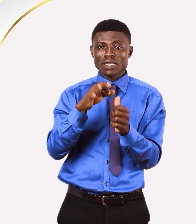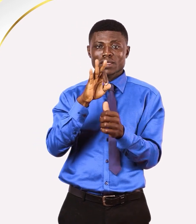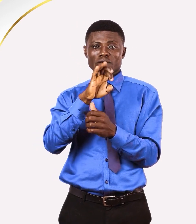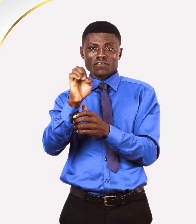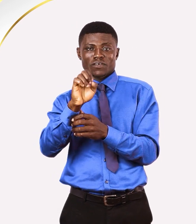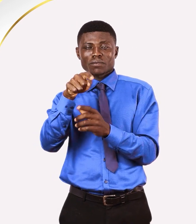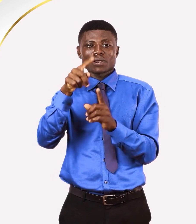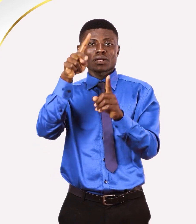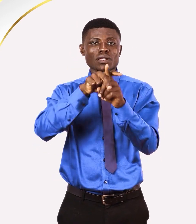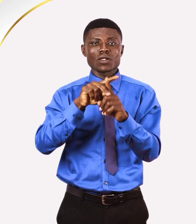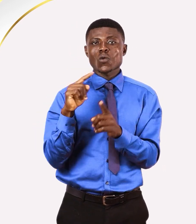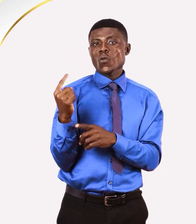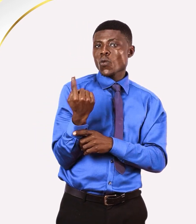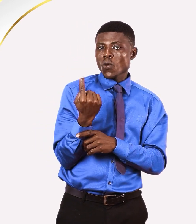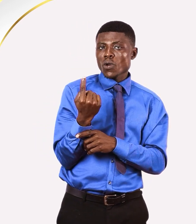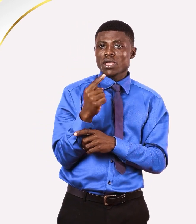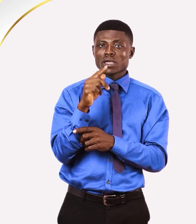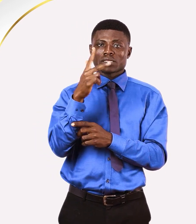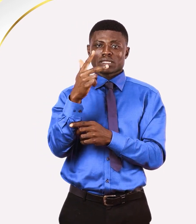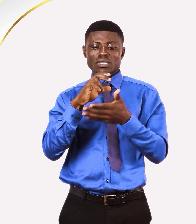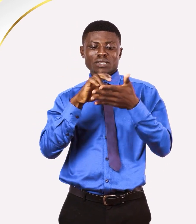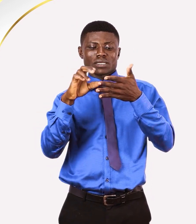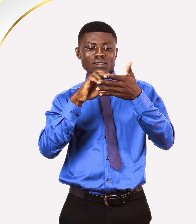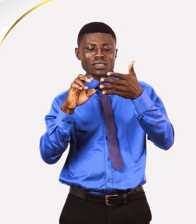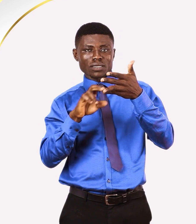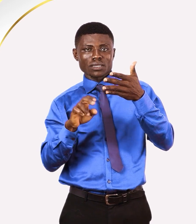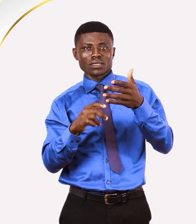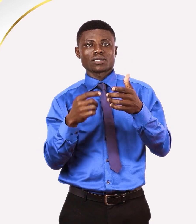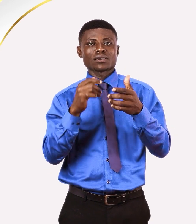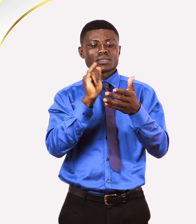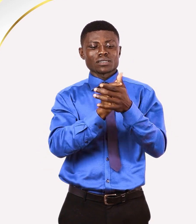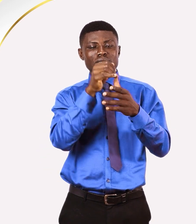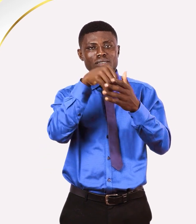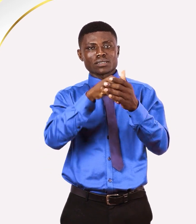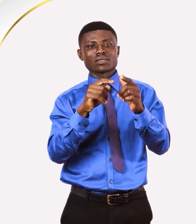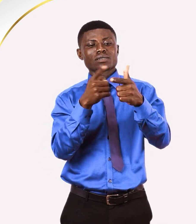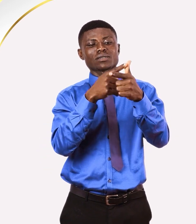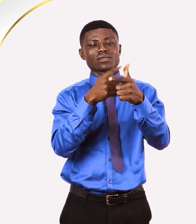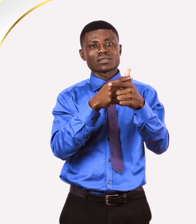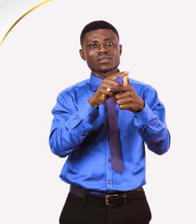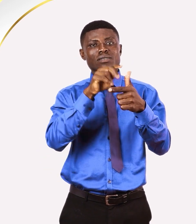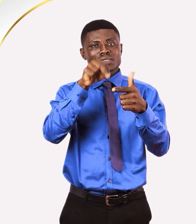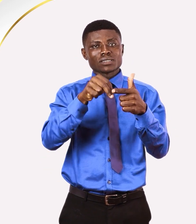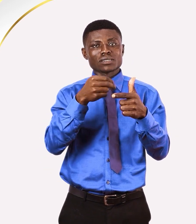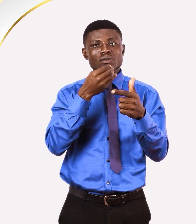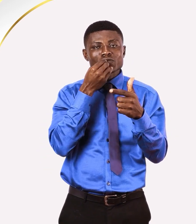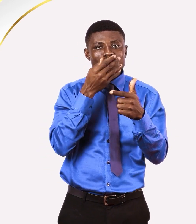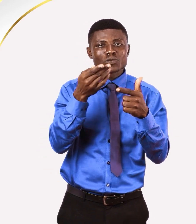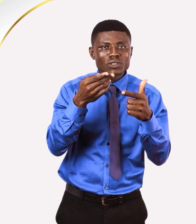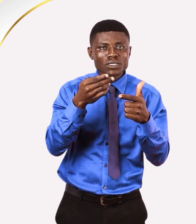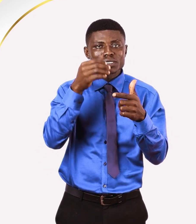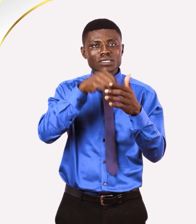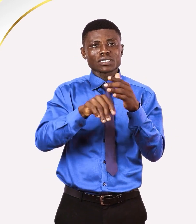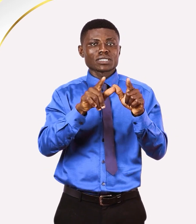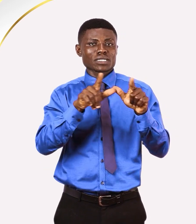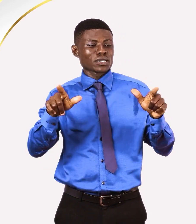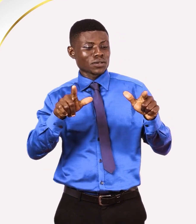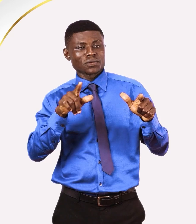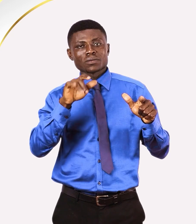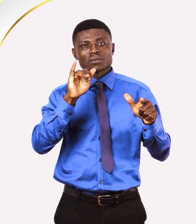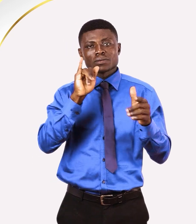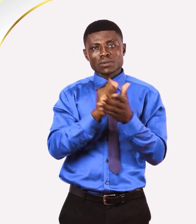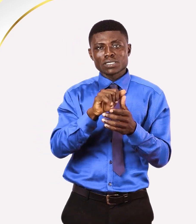However, fees shall apply to only the 3 circumstances stated below. Request for information